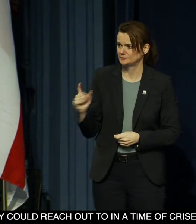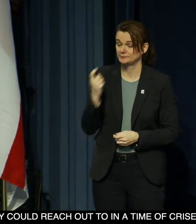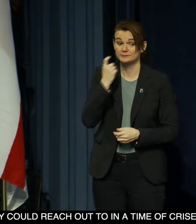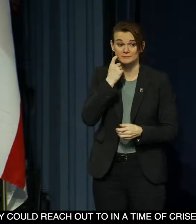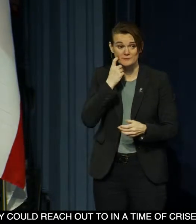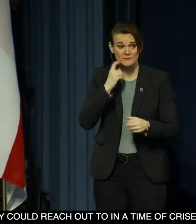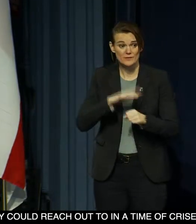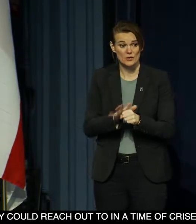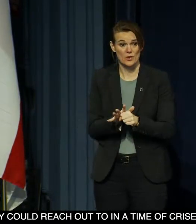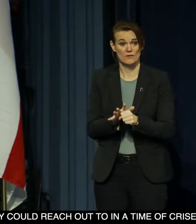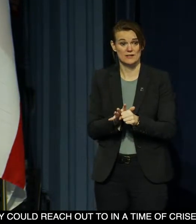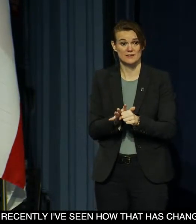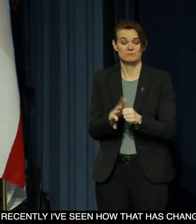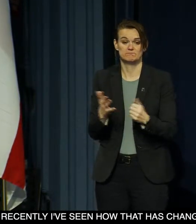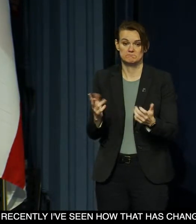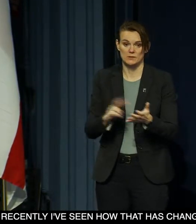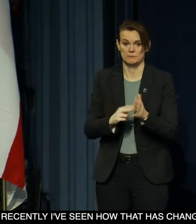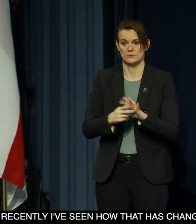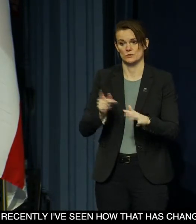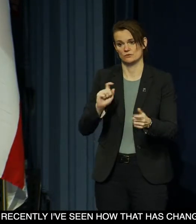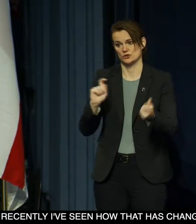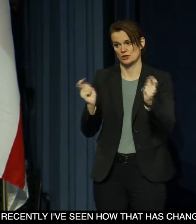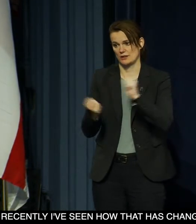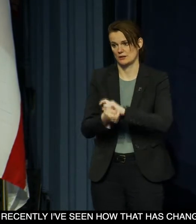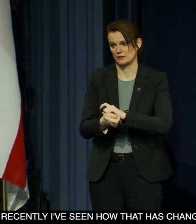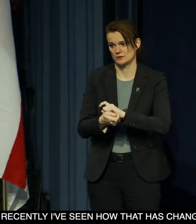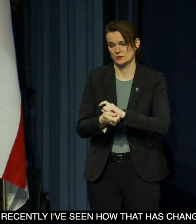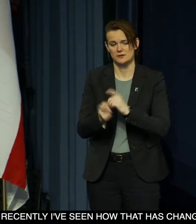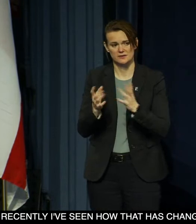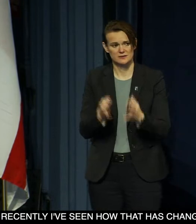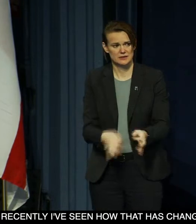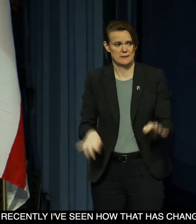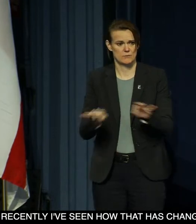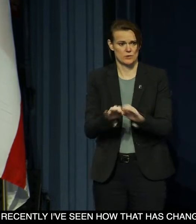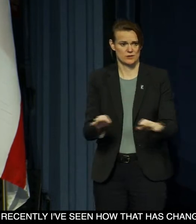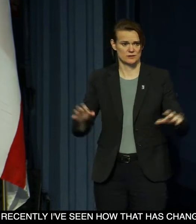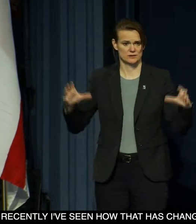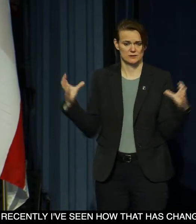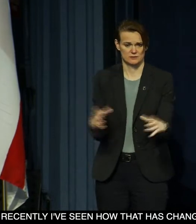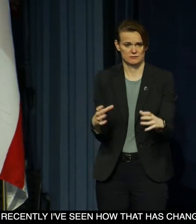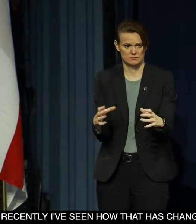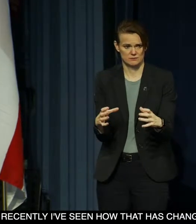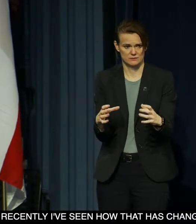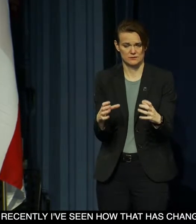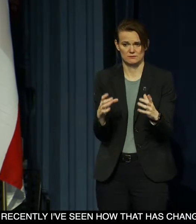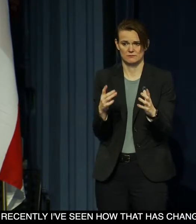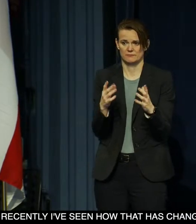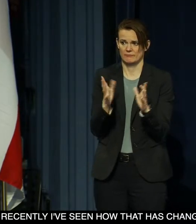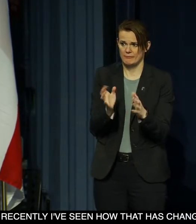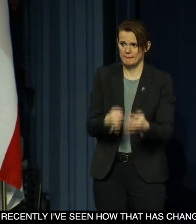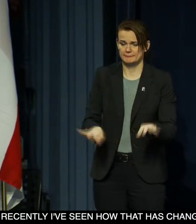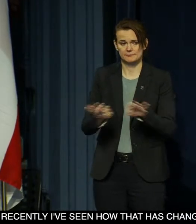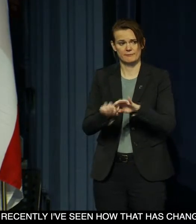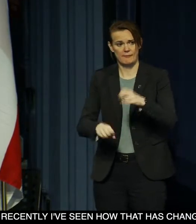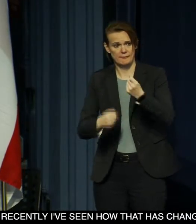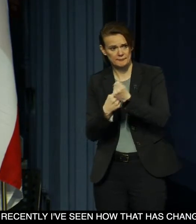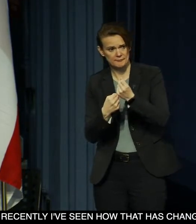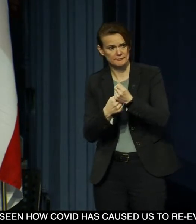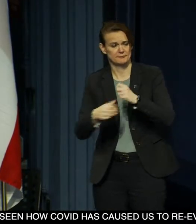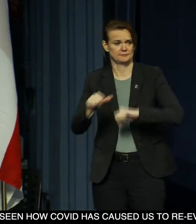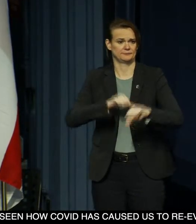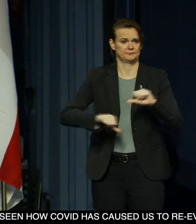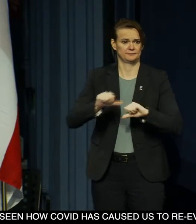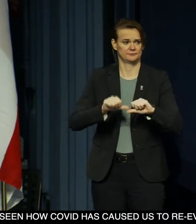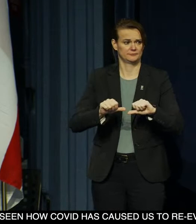how COVID has caused us to reevaluate the importance of coming together. Again, the importance of supporting each other